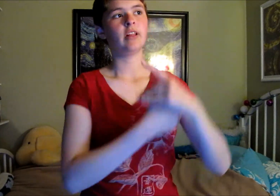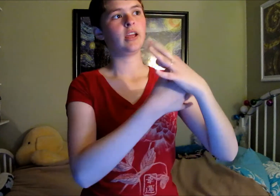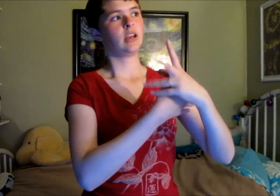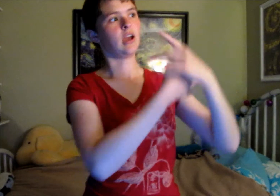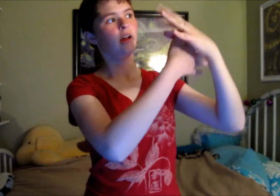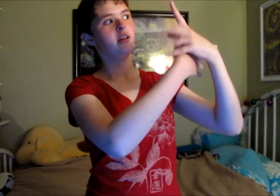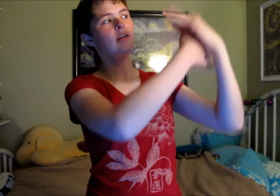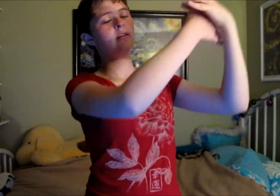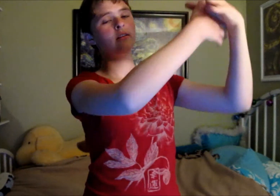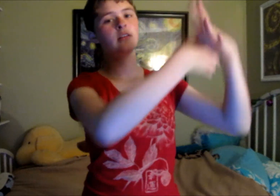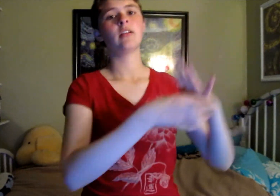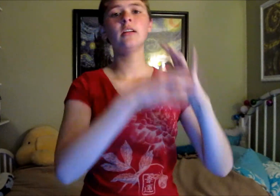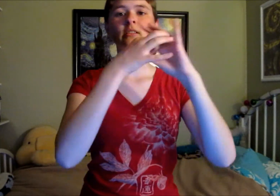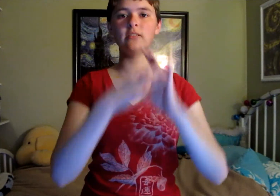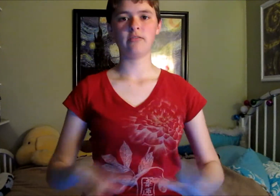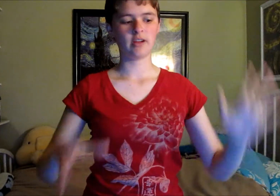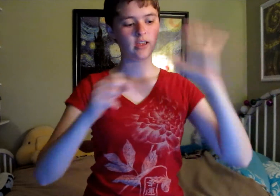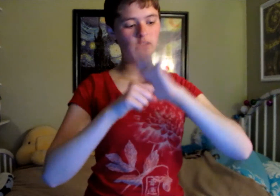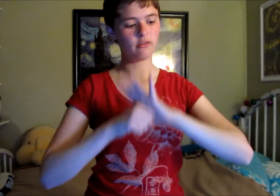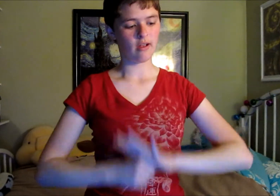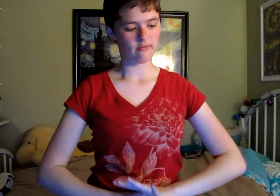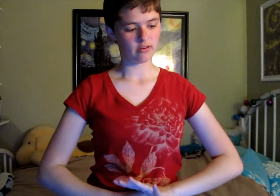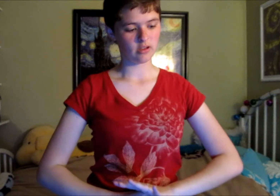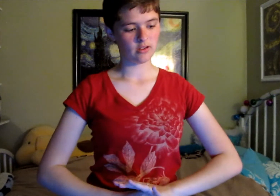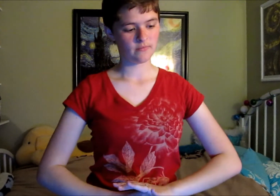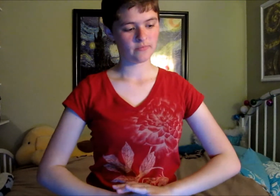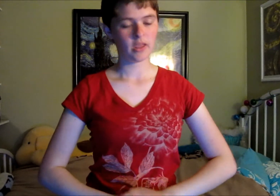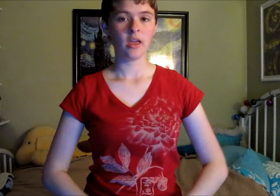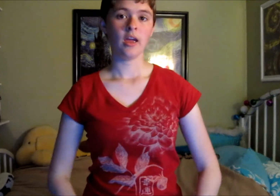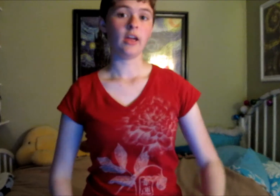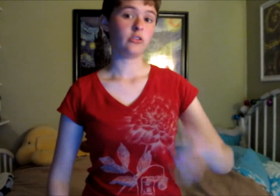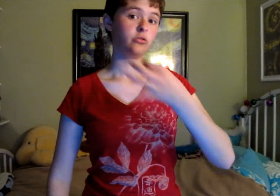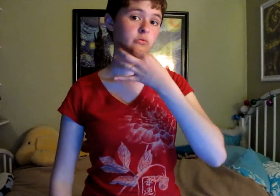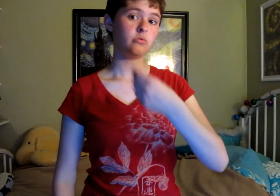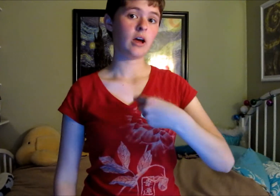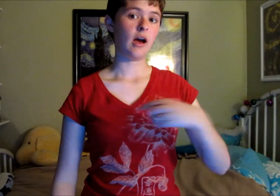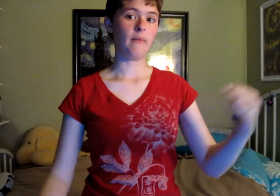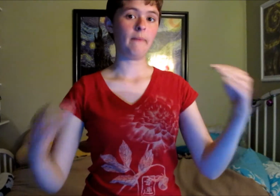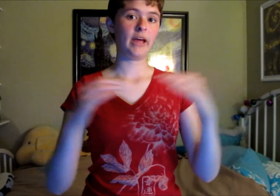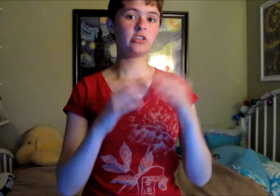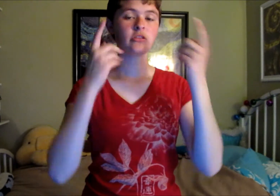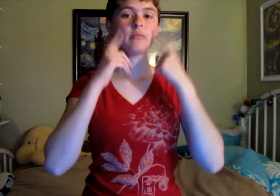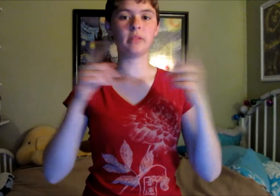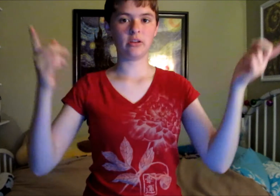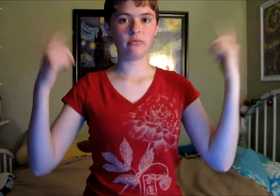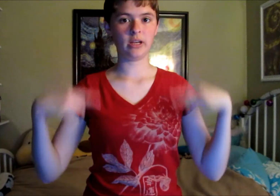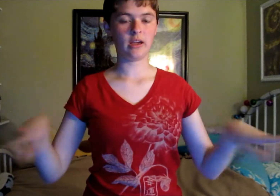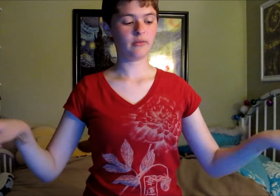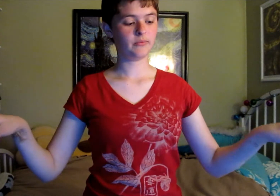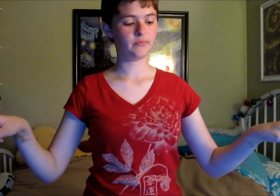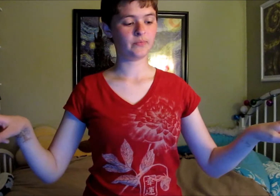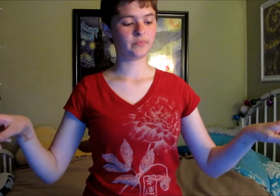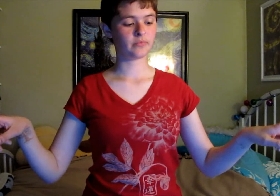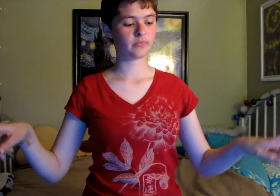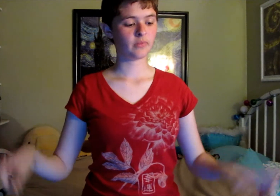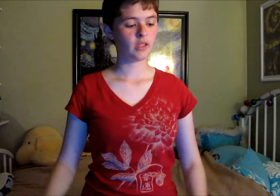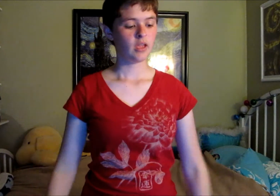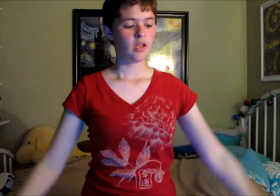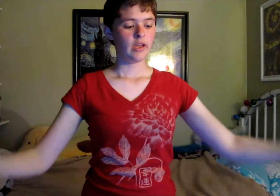flying high, defying gravity, and soon I'll match them in renown.